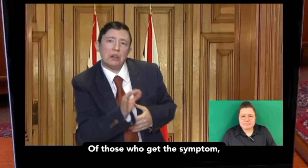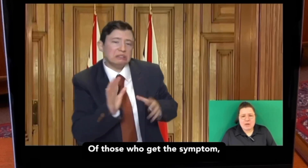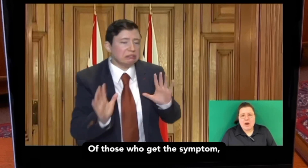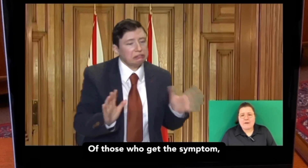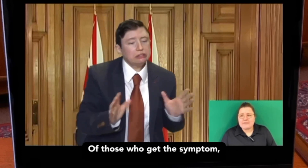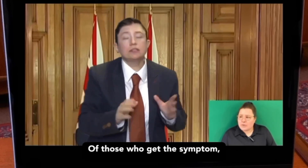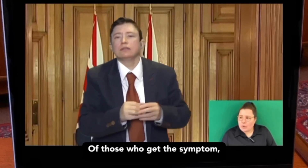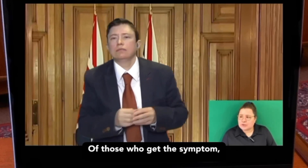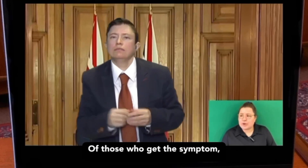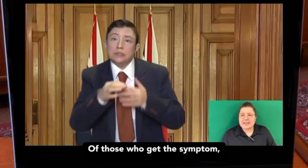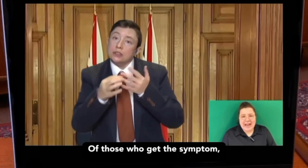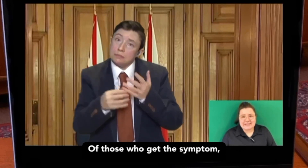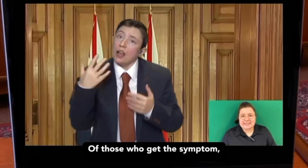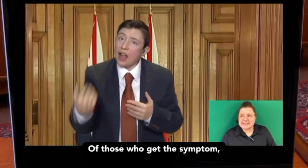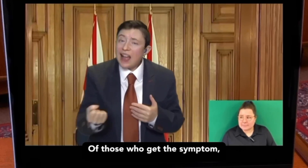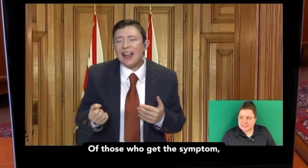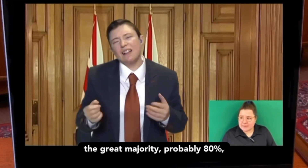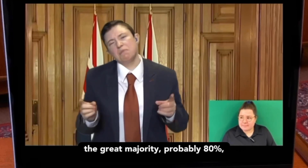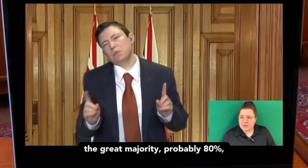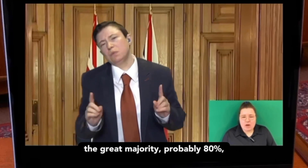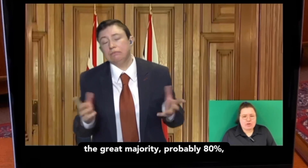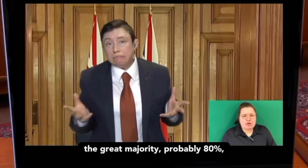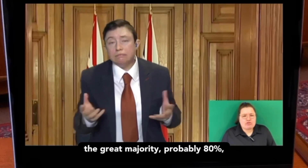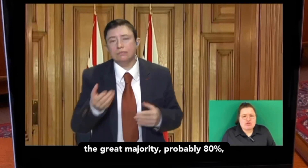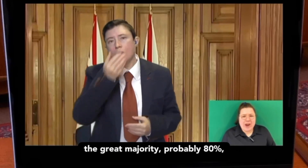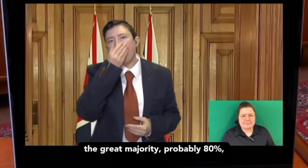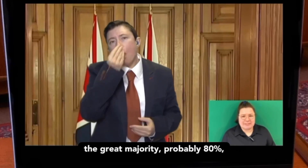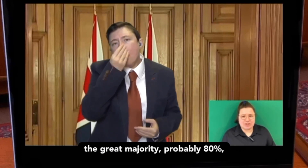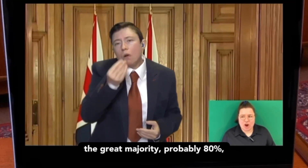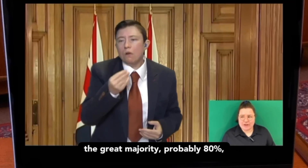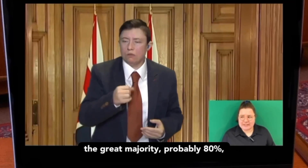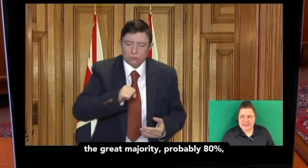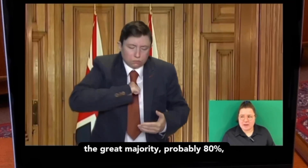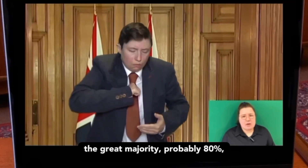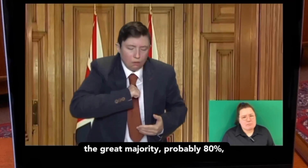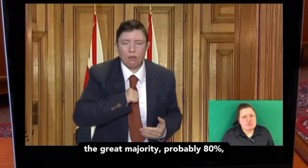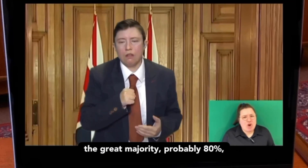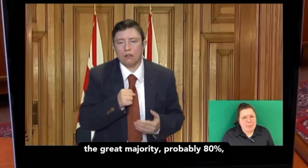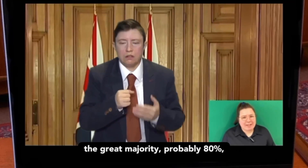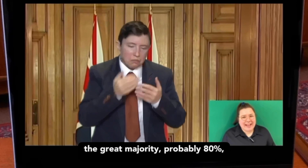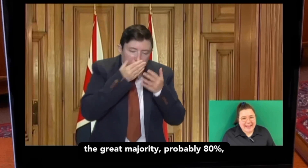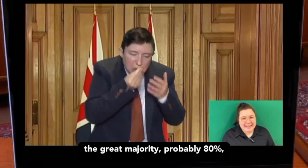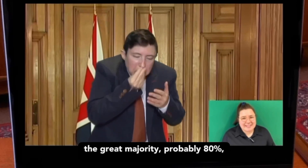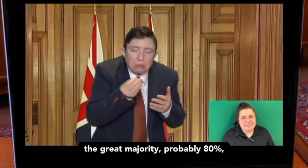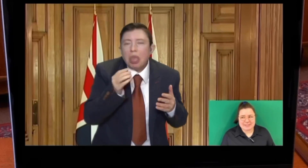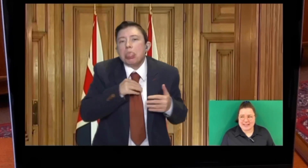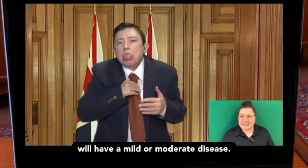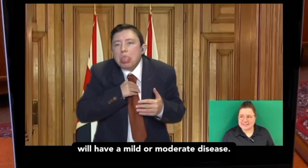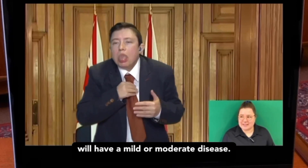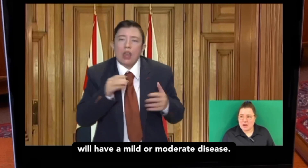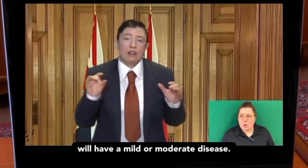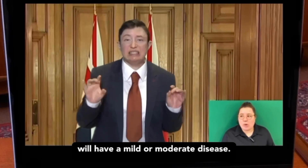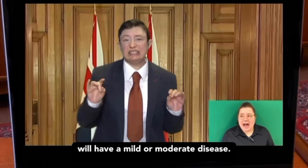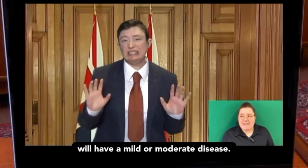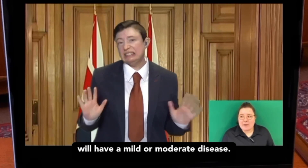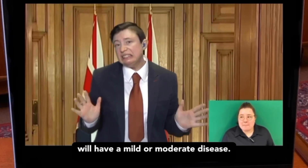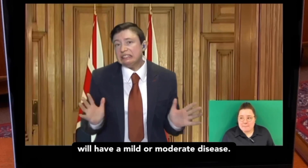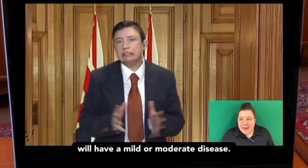Of those who get the symptom, the current majority, probably 80%, will have a mild